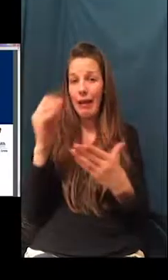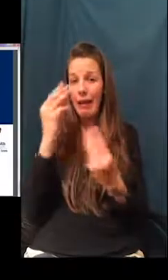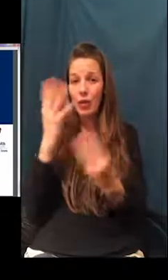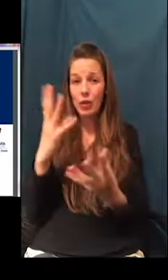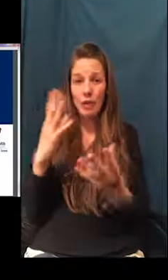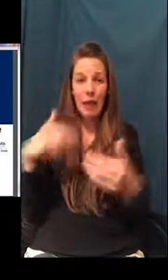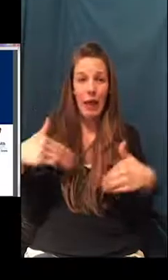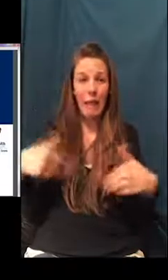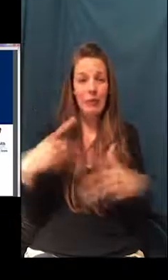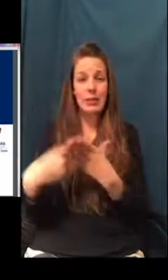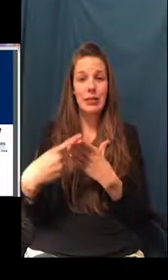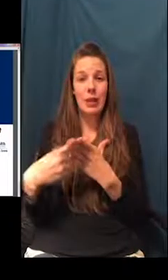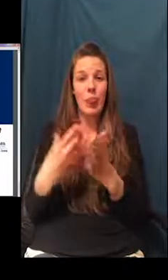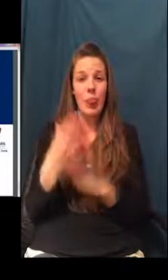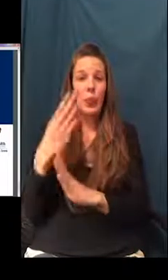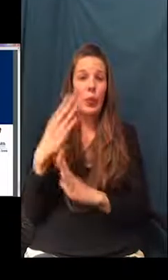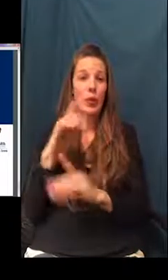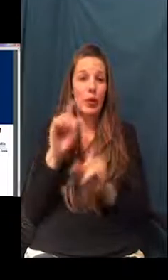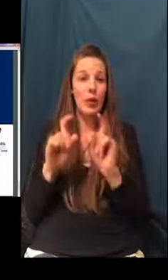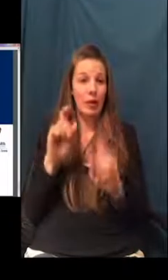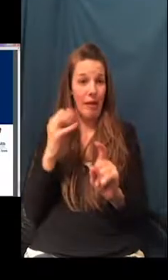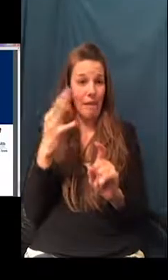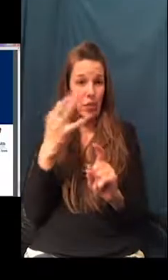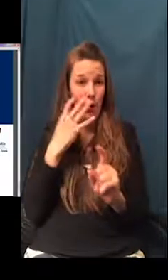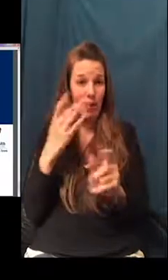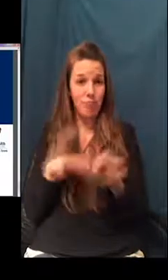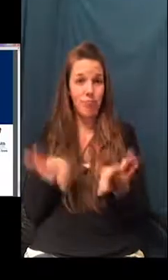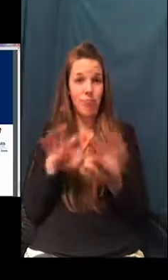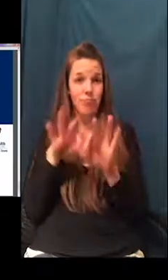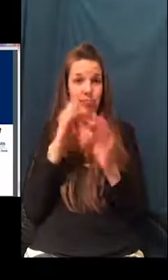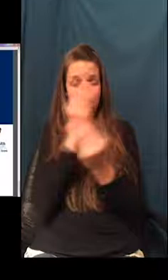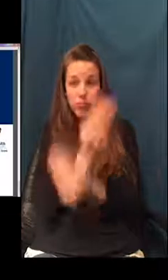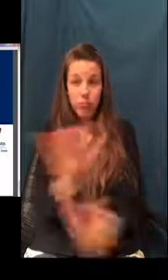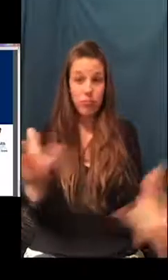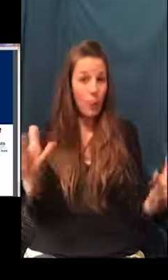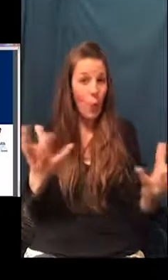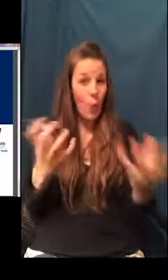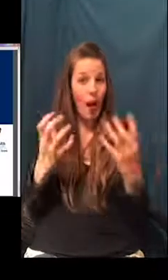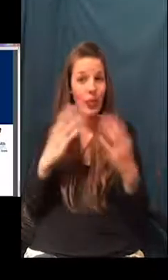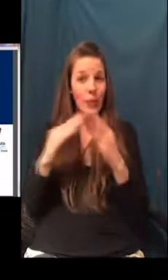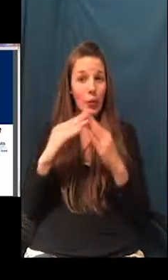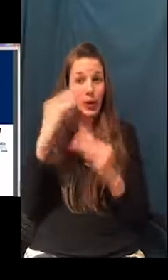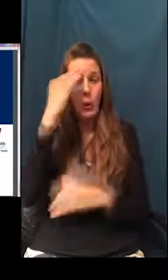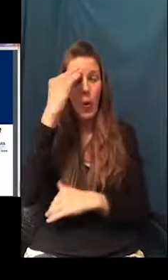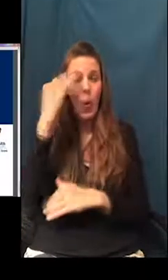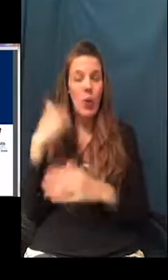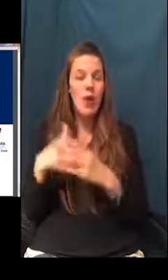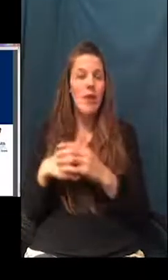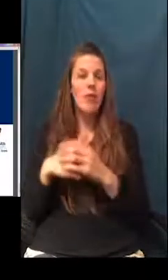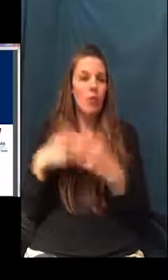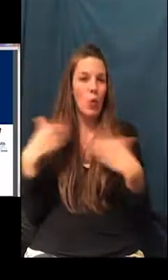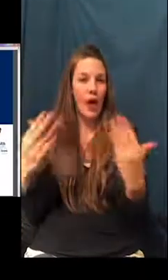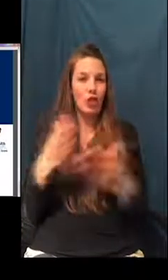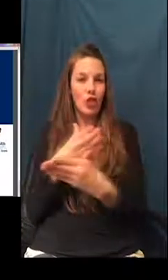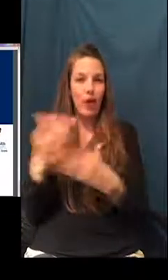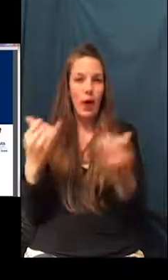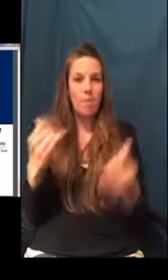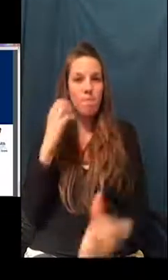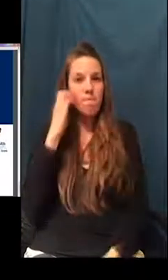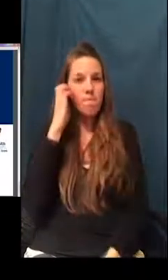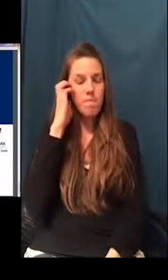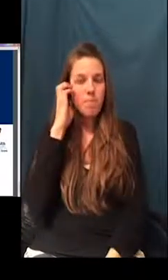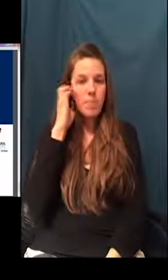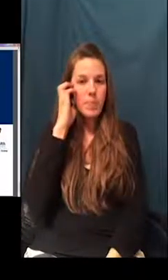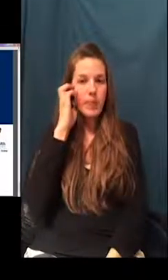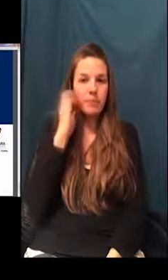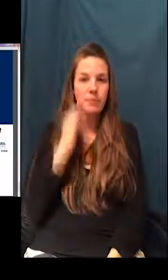information that we haven't discussed through our questions. If you have any key messages that you want our community to know, go ahead and share that now.